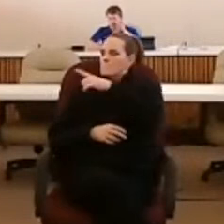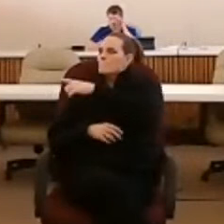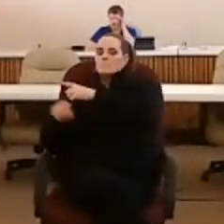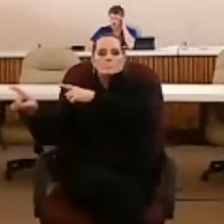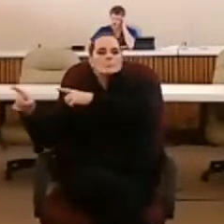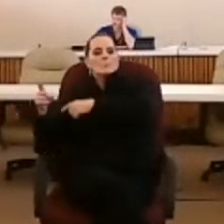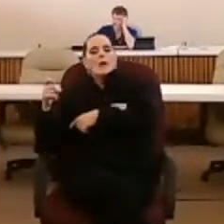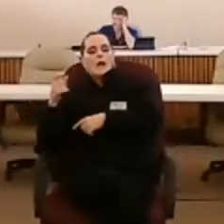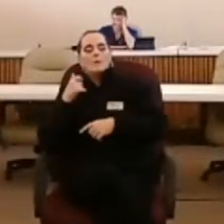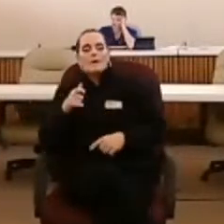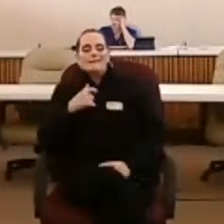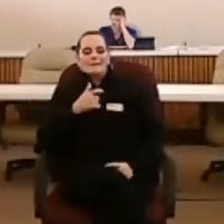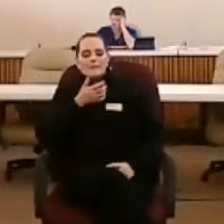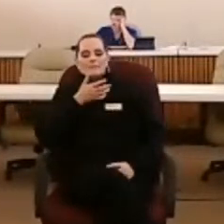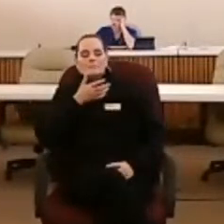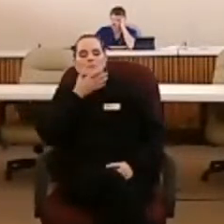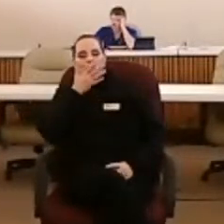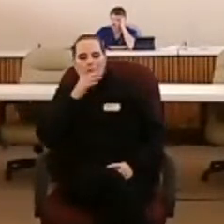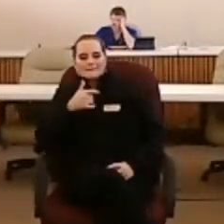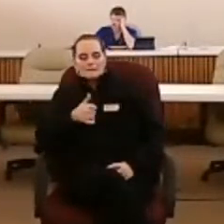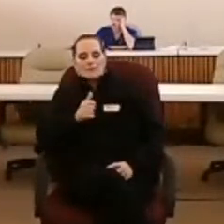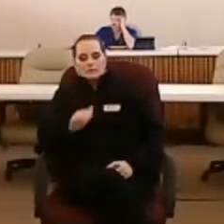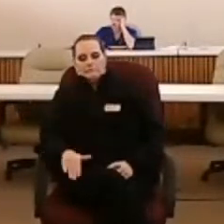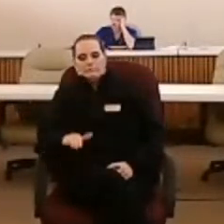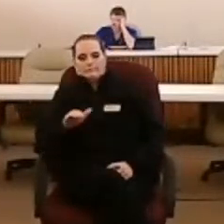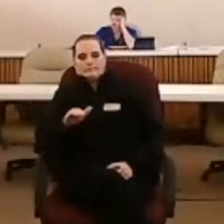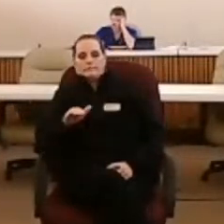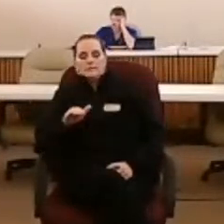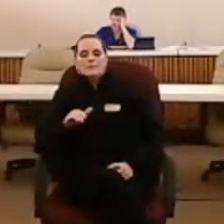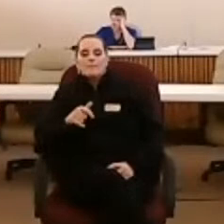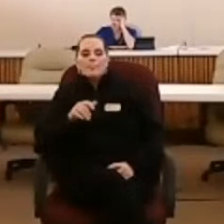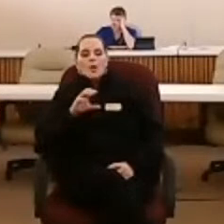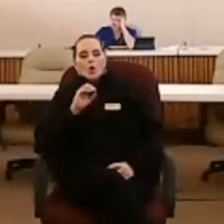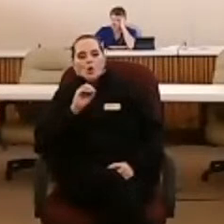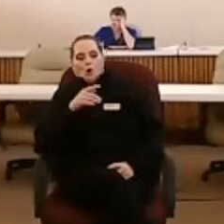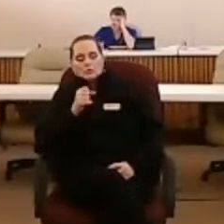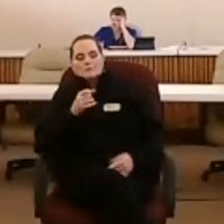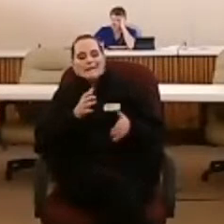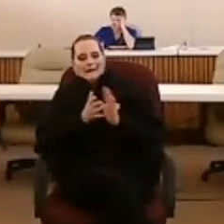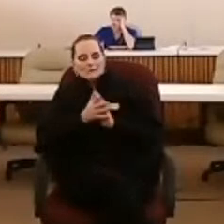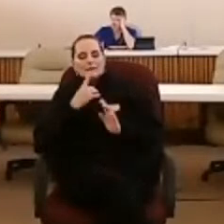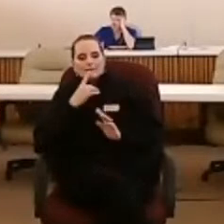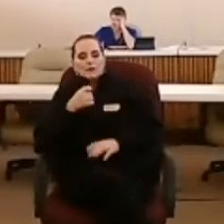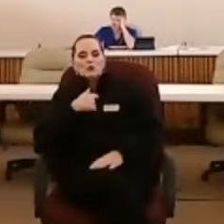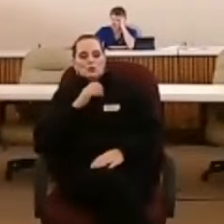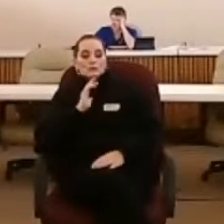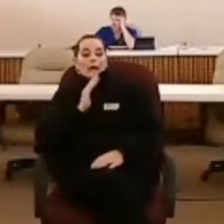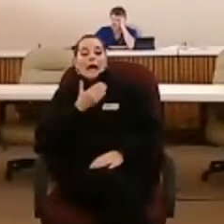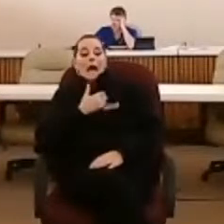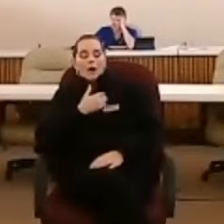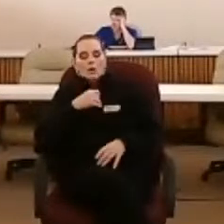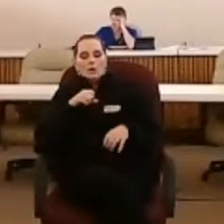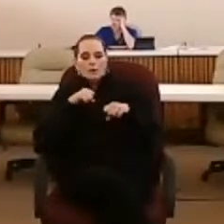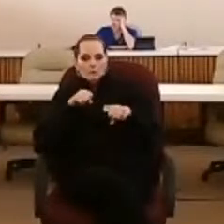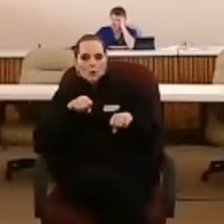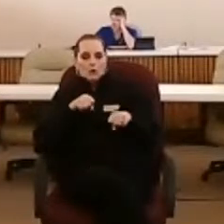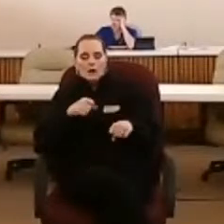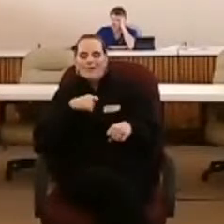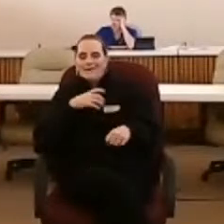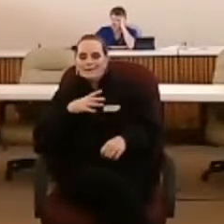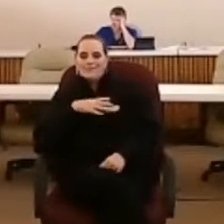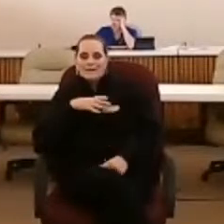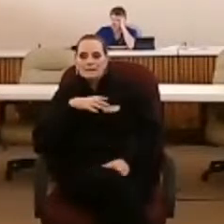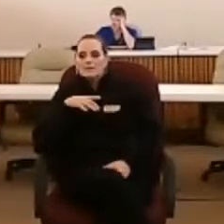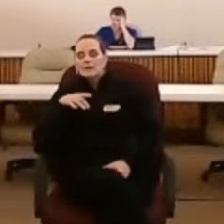bit away from him, and Oaks asked me if he could use the roadside mower. Right. And the roadside is more